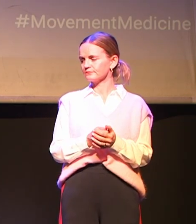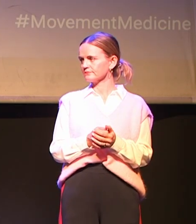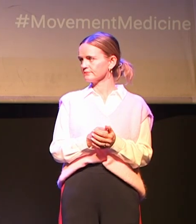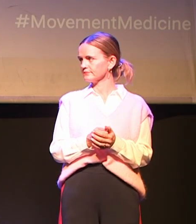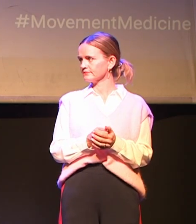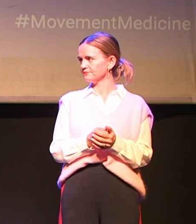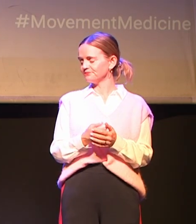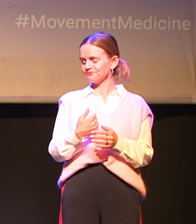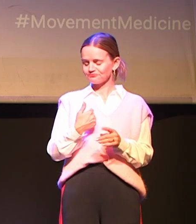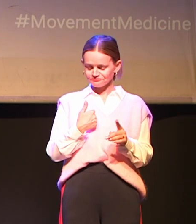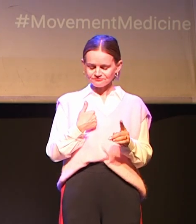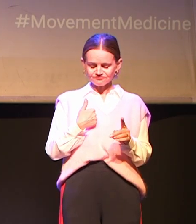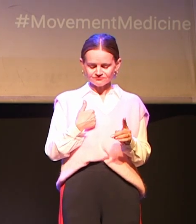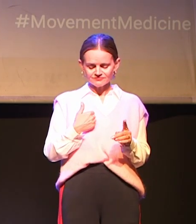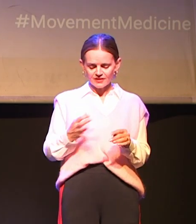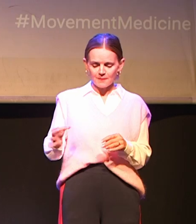we had a beaver in our pond,